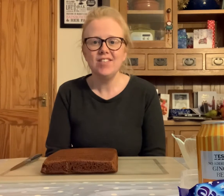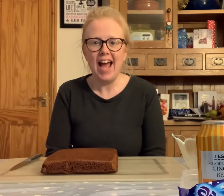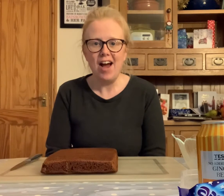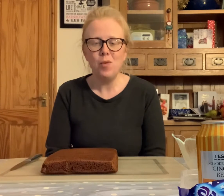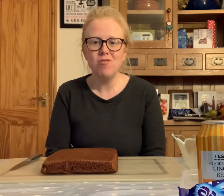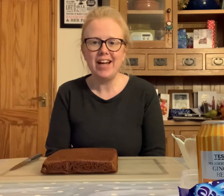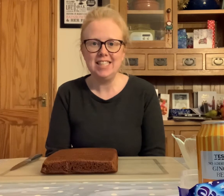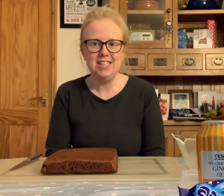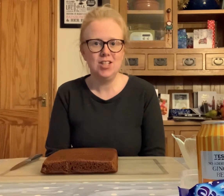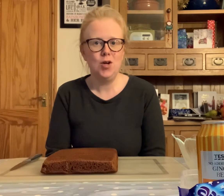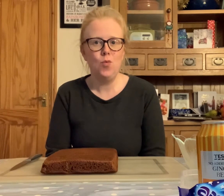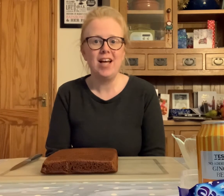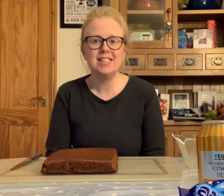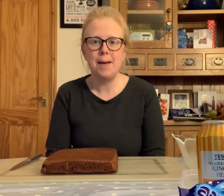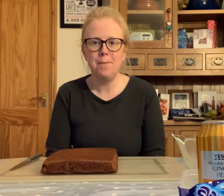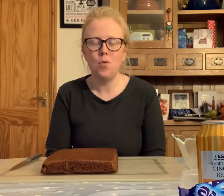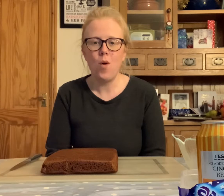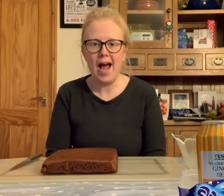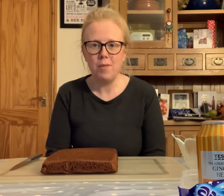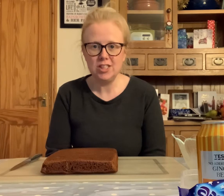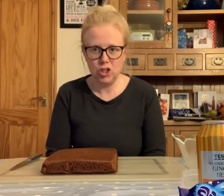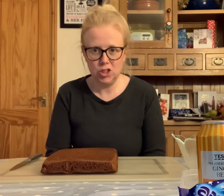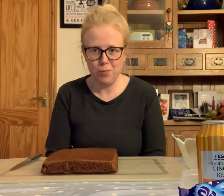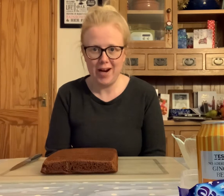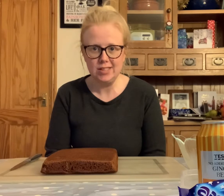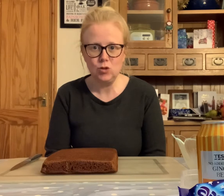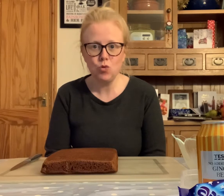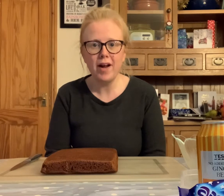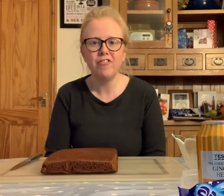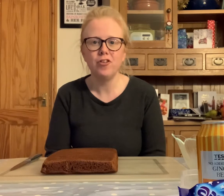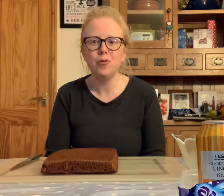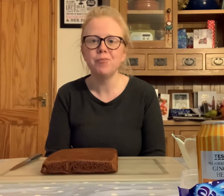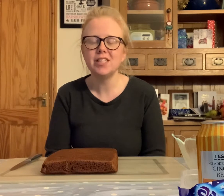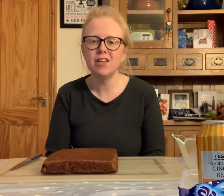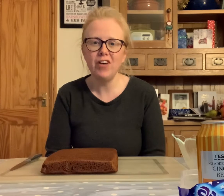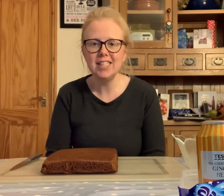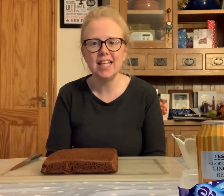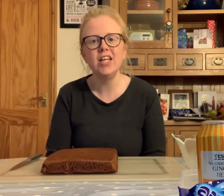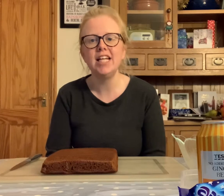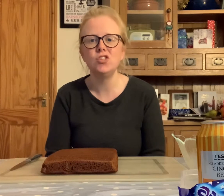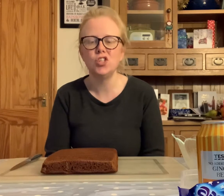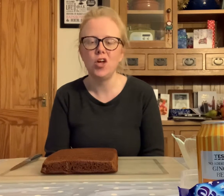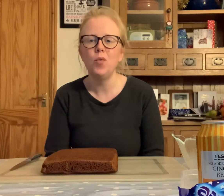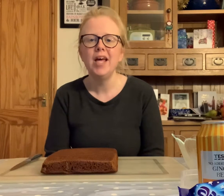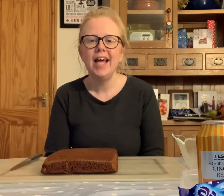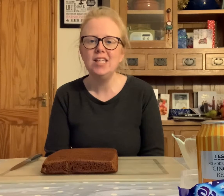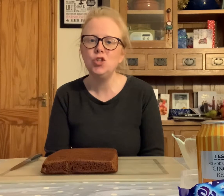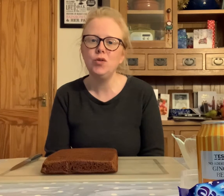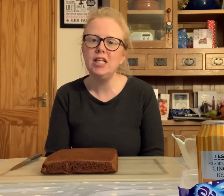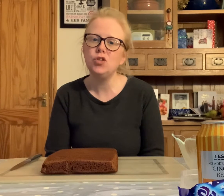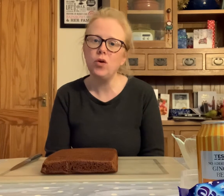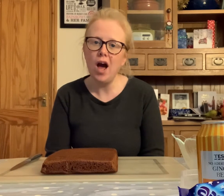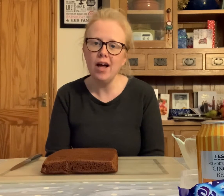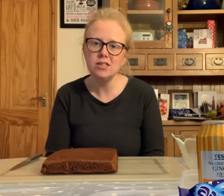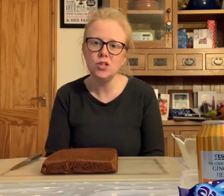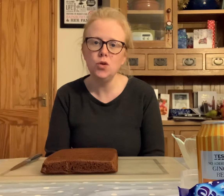now we're ready to assemble our gingerbread trifle. So the first thing you need to do is you need to cut